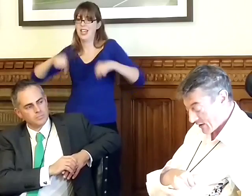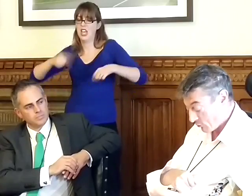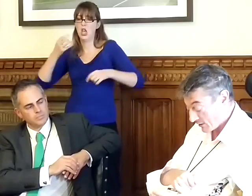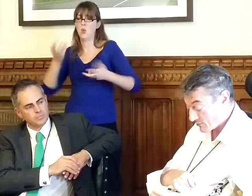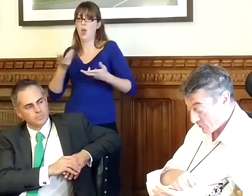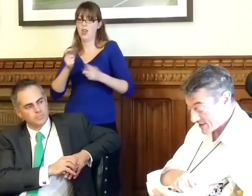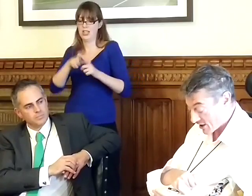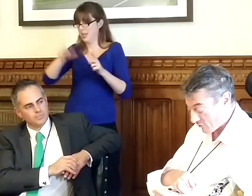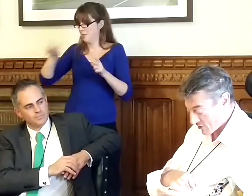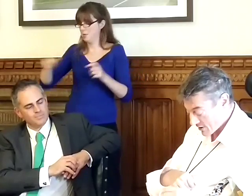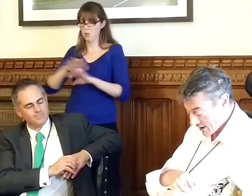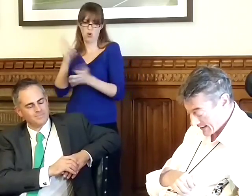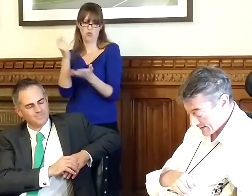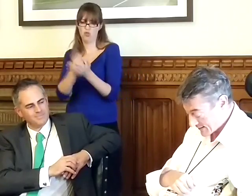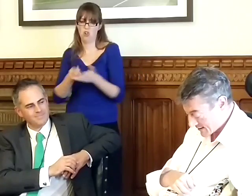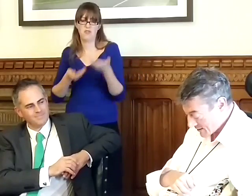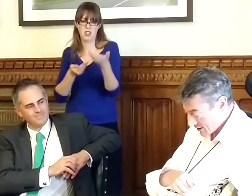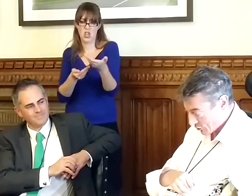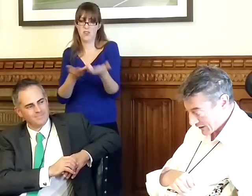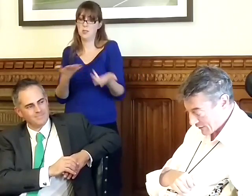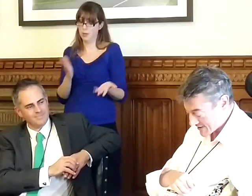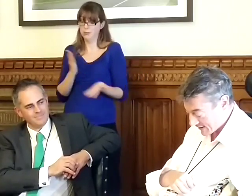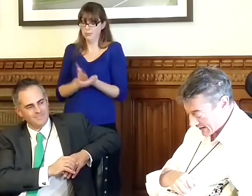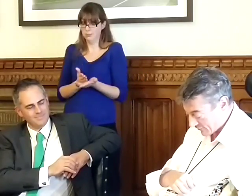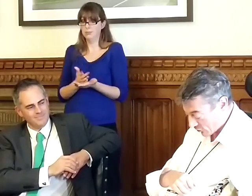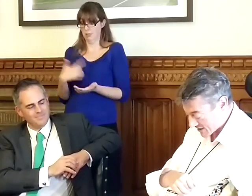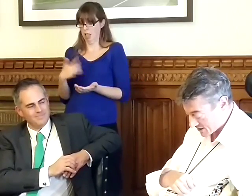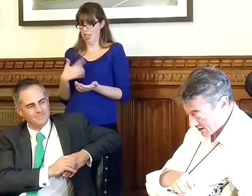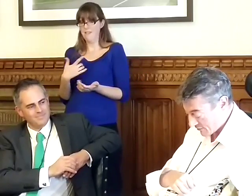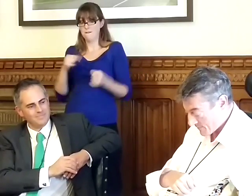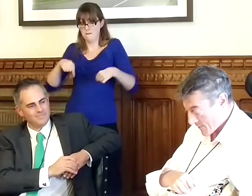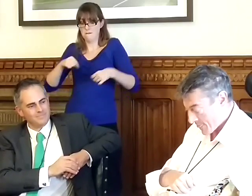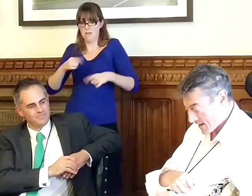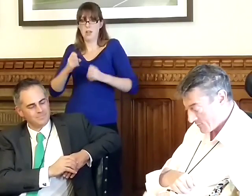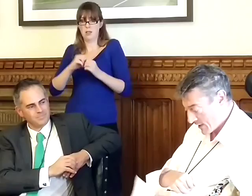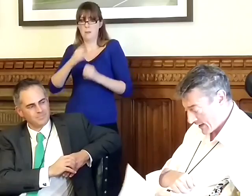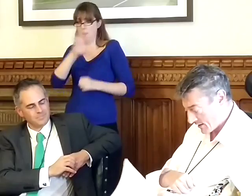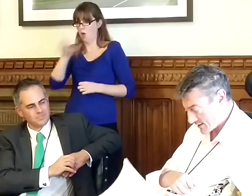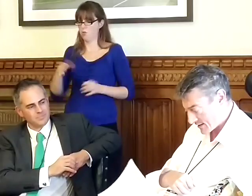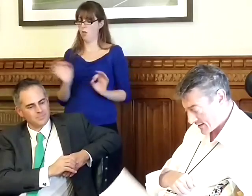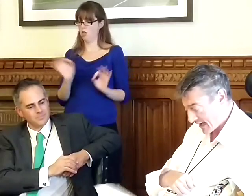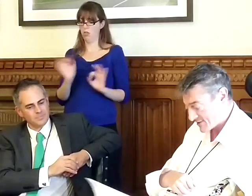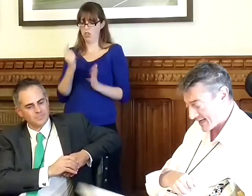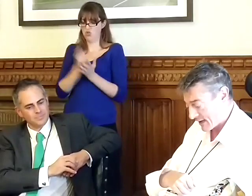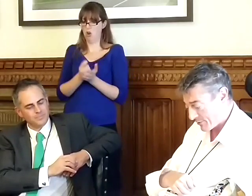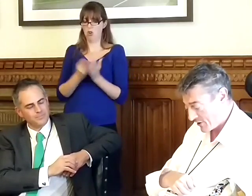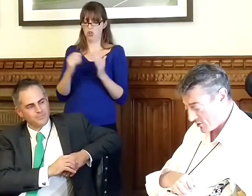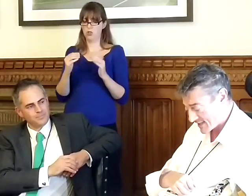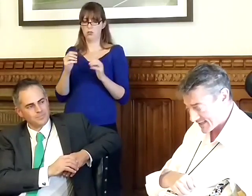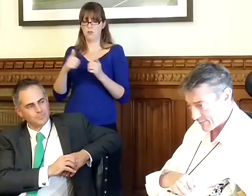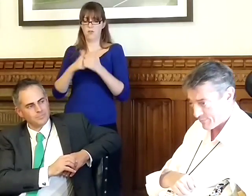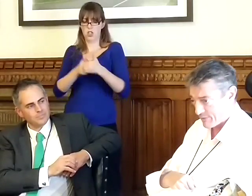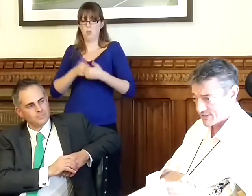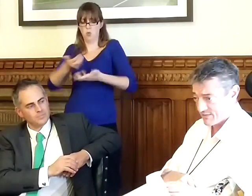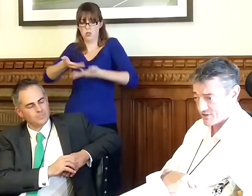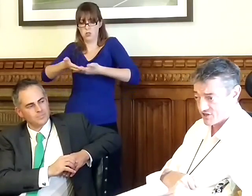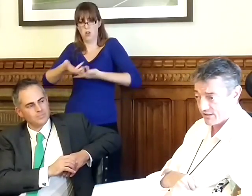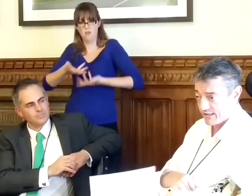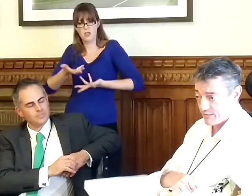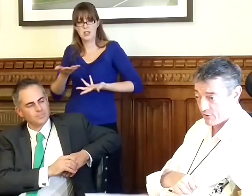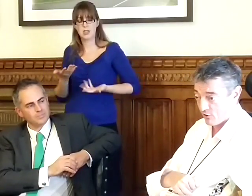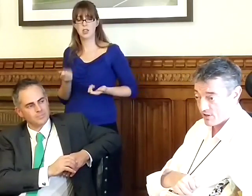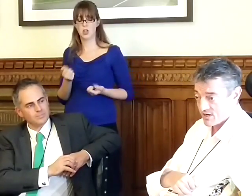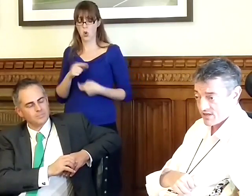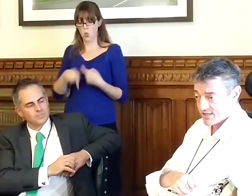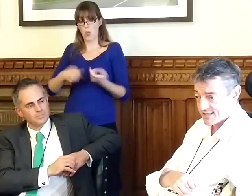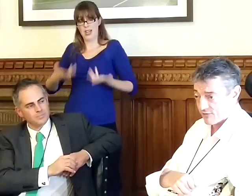services. Well, we do. And although we still have a lot to do, we're now setting up a new Disabled People's